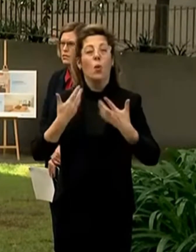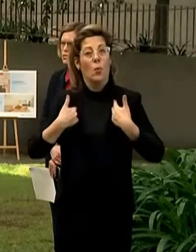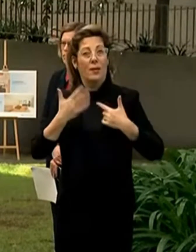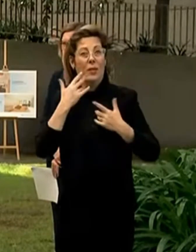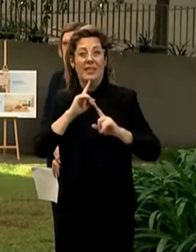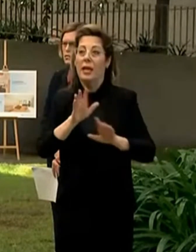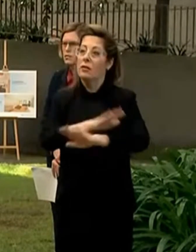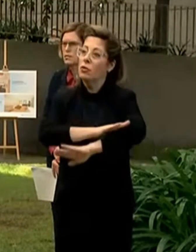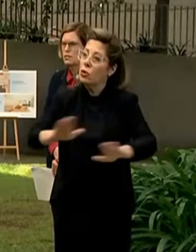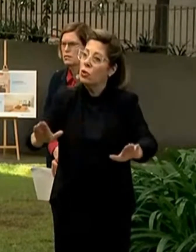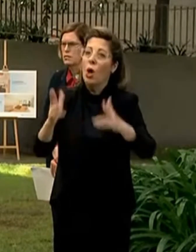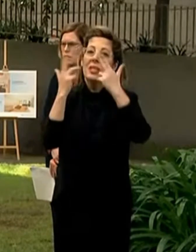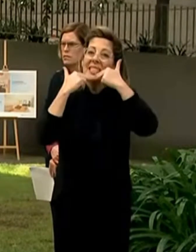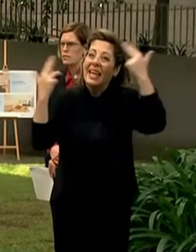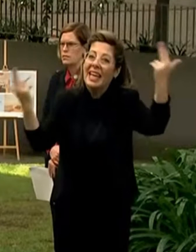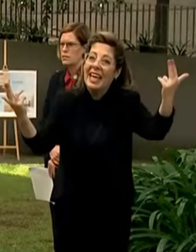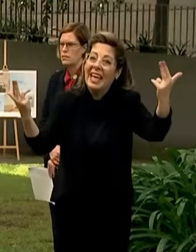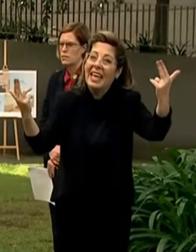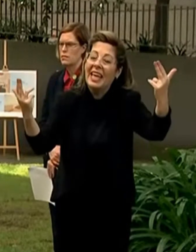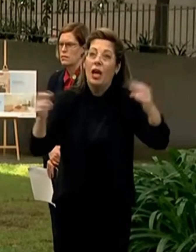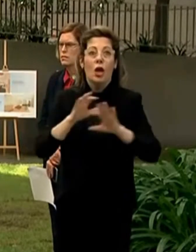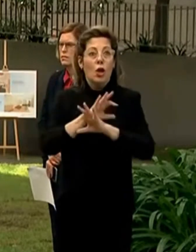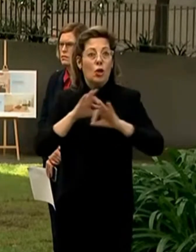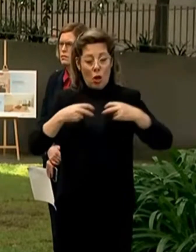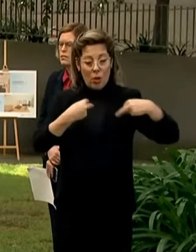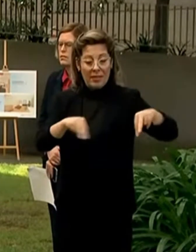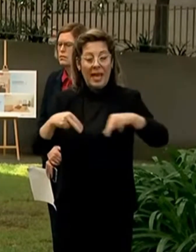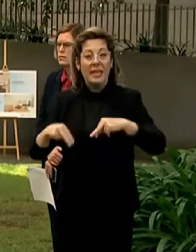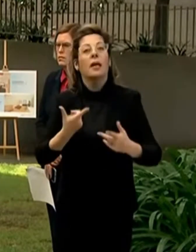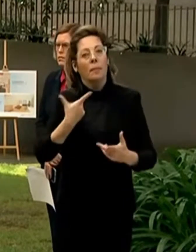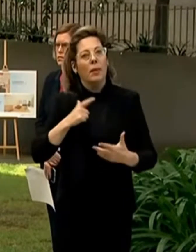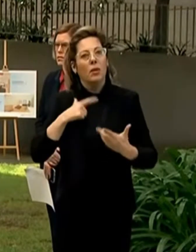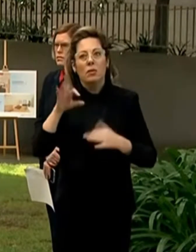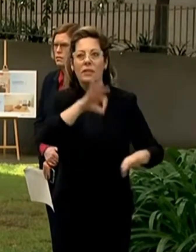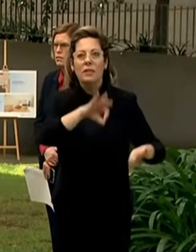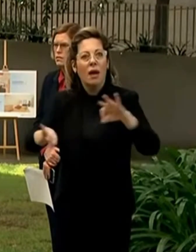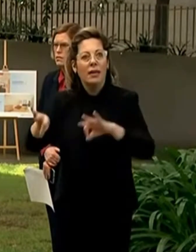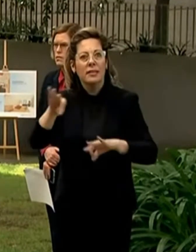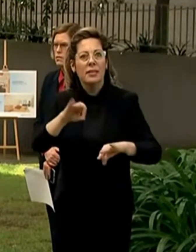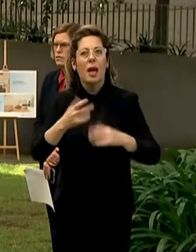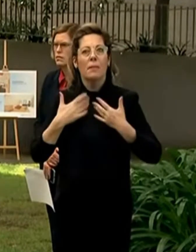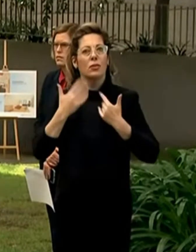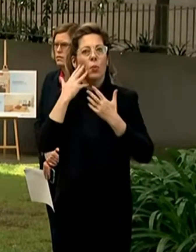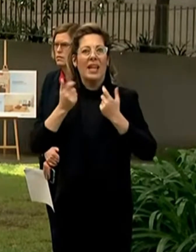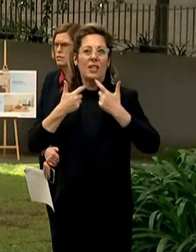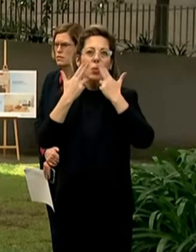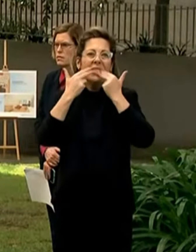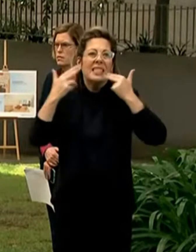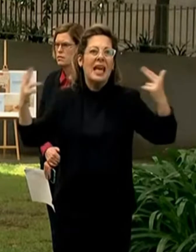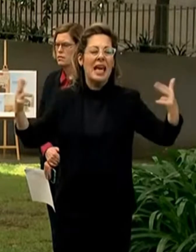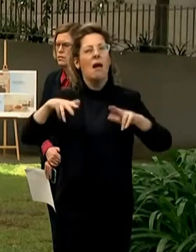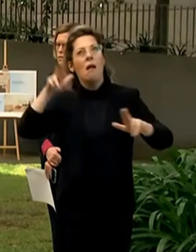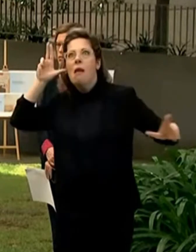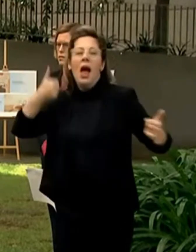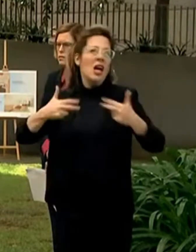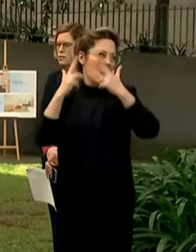singing, no mingling, no dancing. There's a reason for this. It's based on science, it's based on the health advice. And what our job is to make sure that as soon